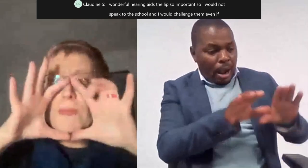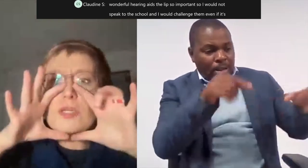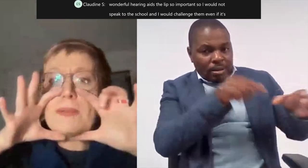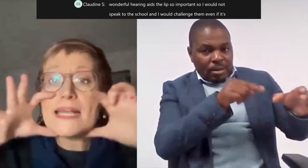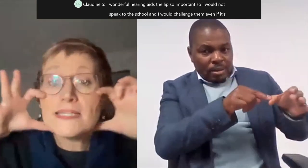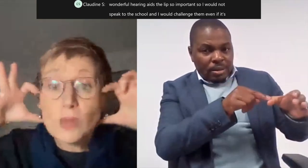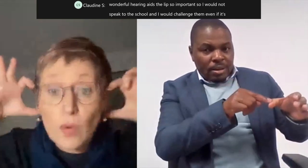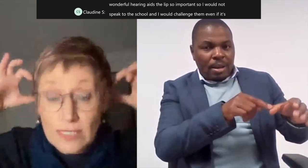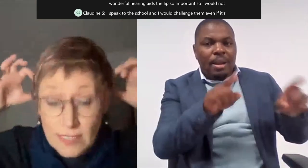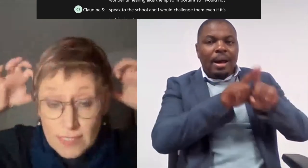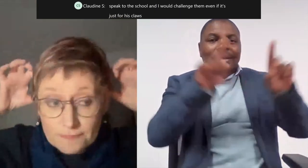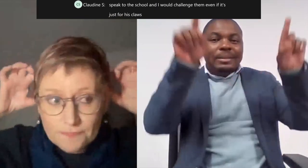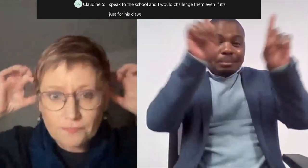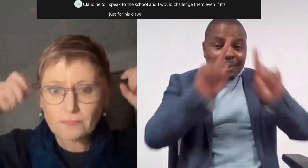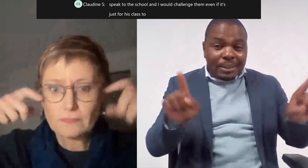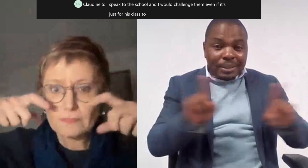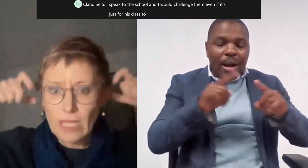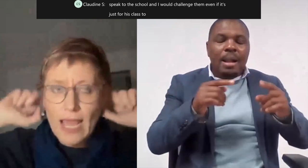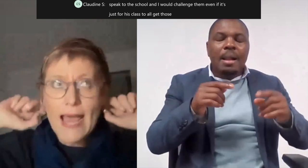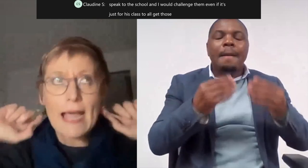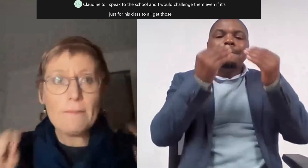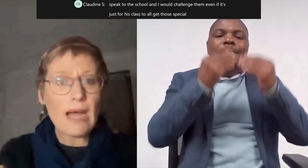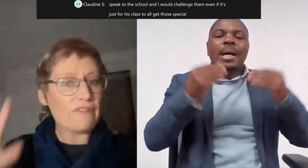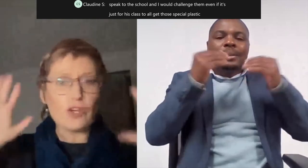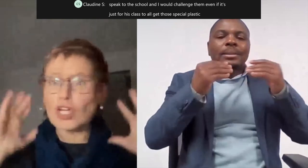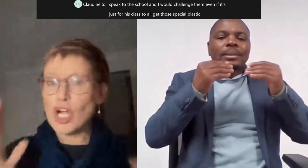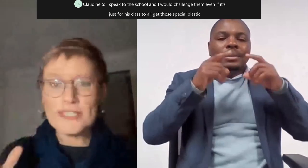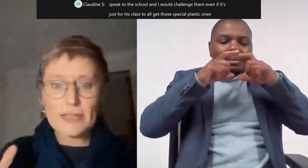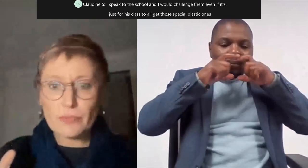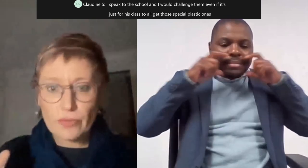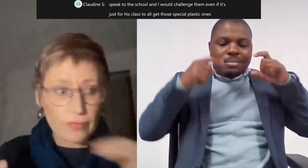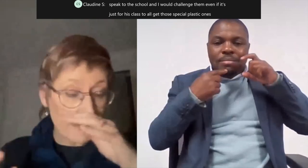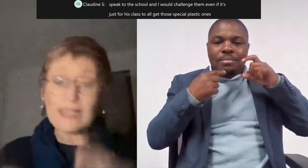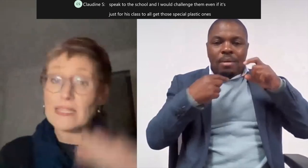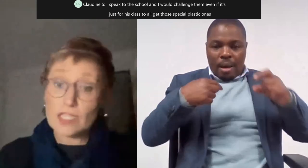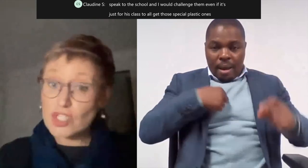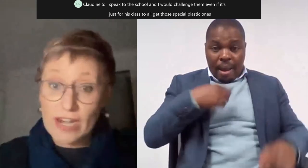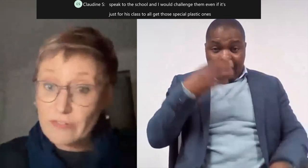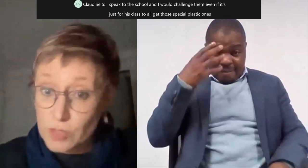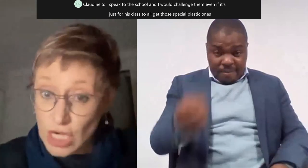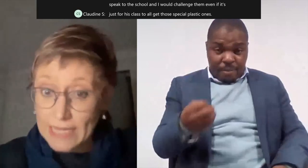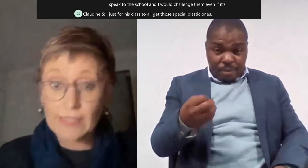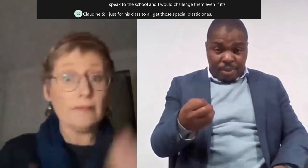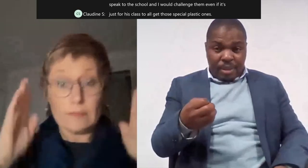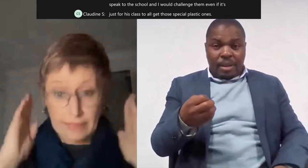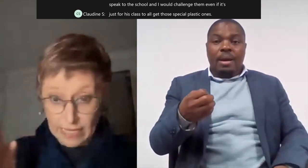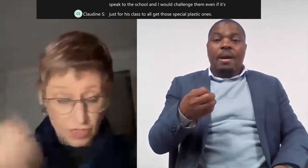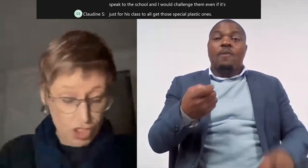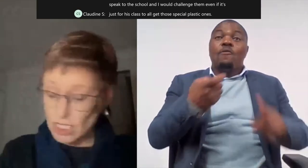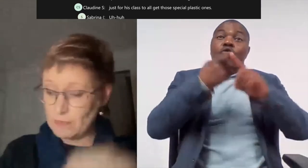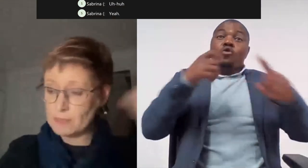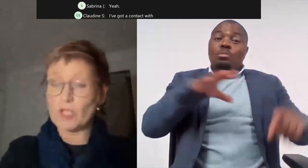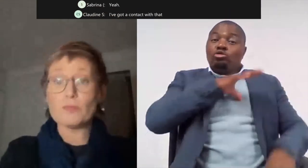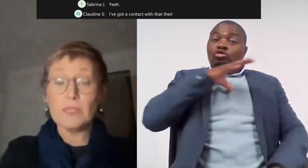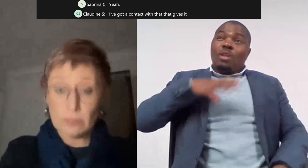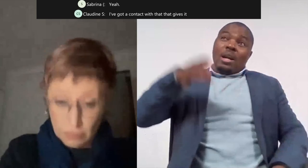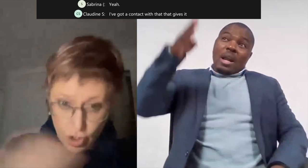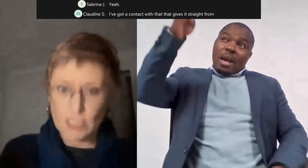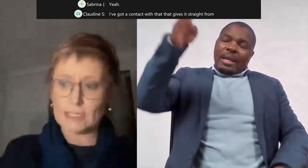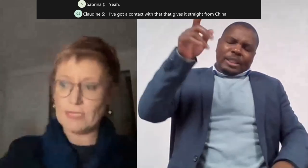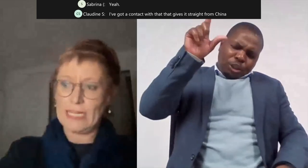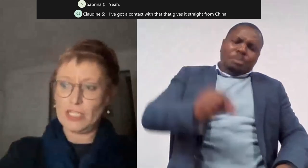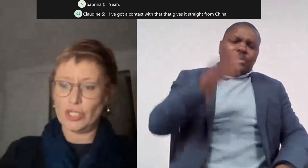get those special plastic ones. Mm-hmm. I've got a contact with that gets it straight from China. They get it the cheapest